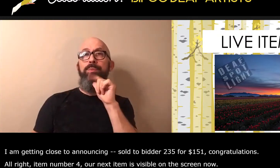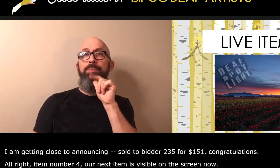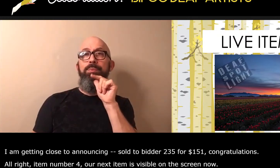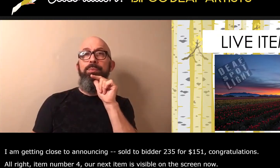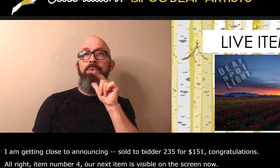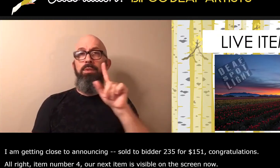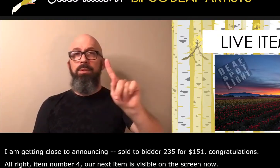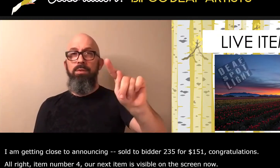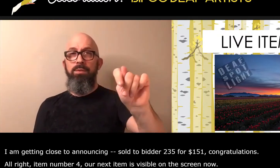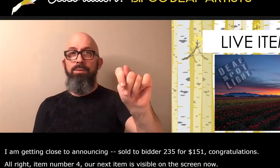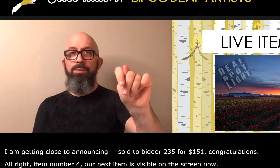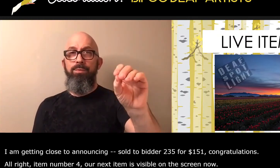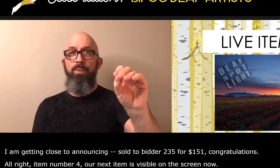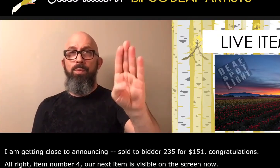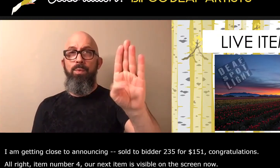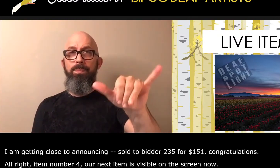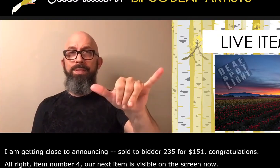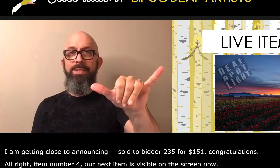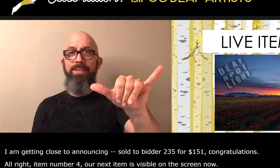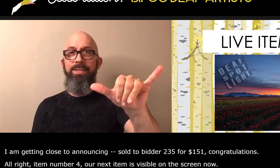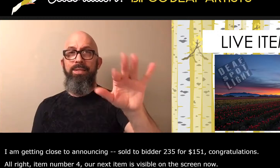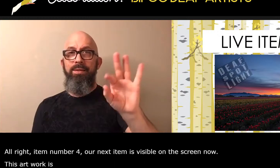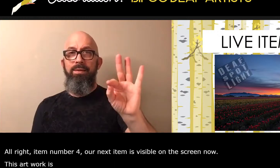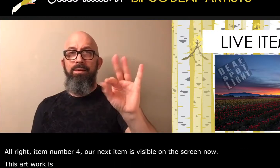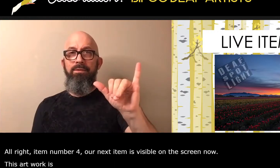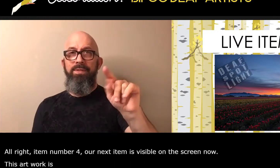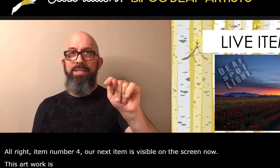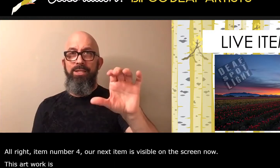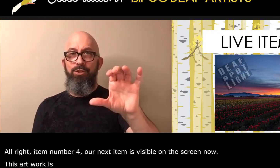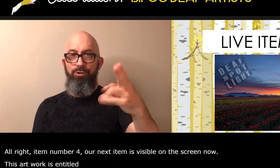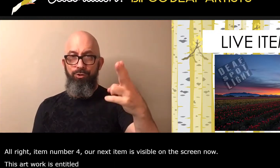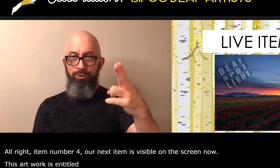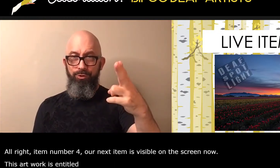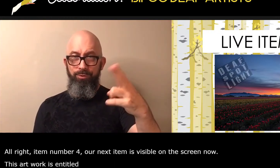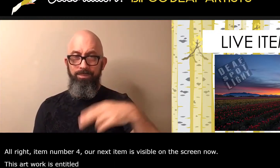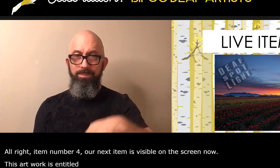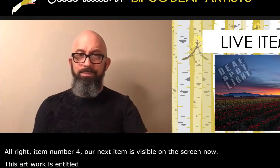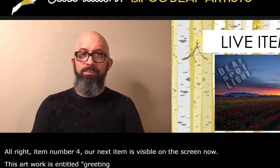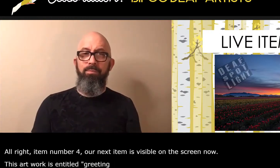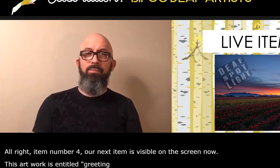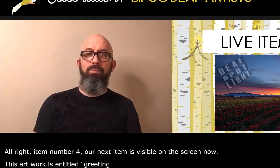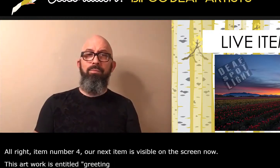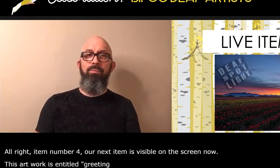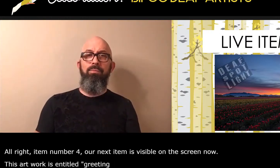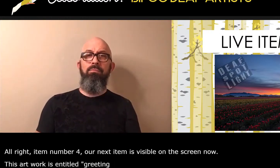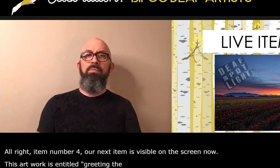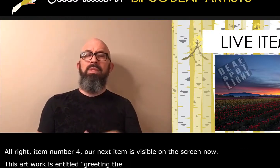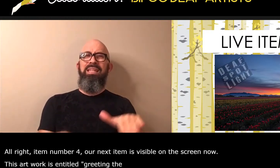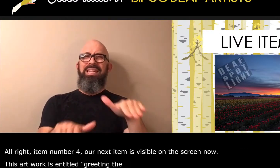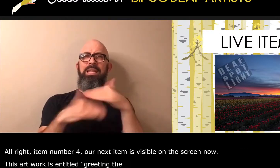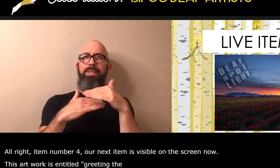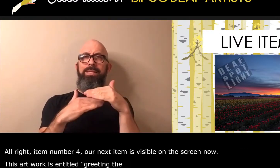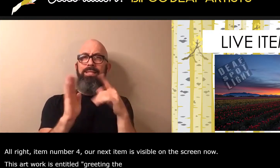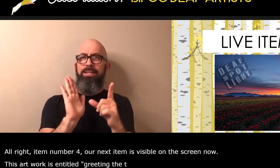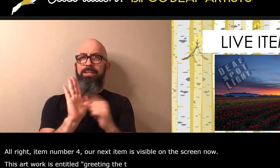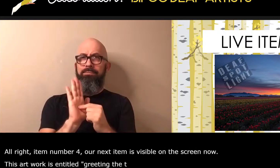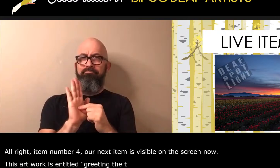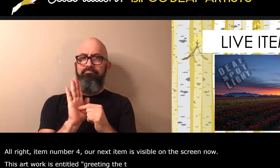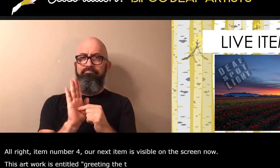This artwork is entitled Greeting the Tulips, and the artist is Toby Fitch.